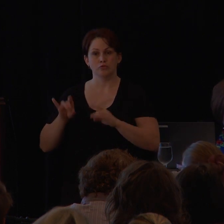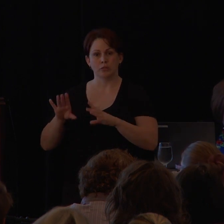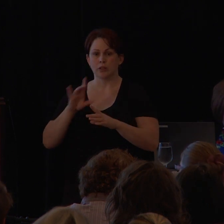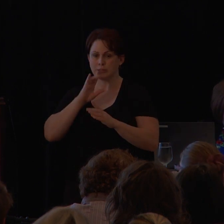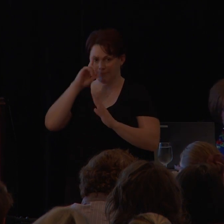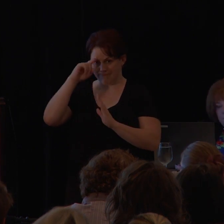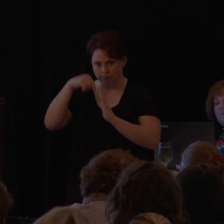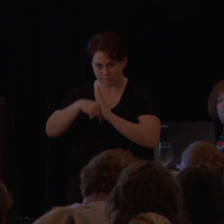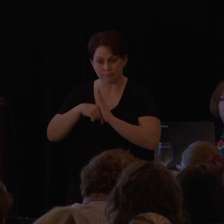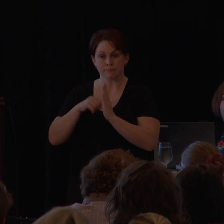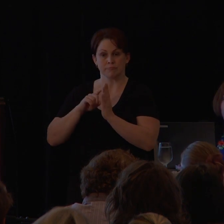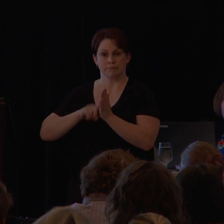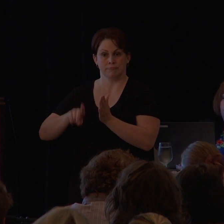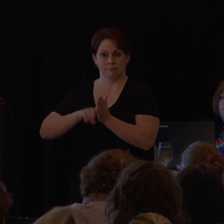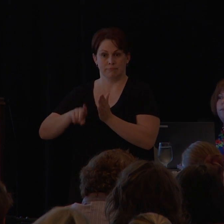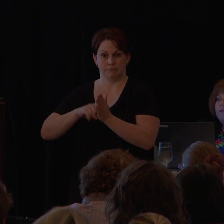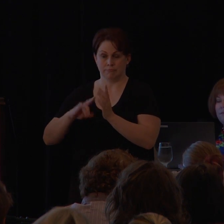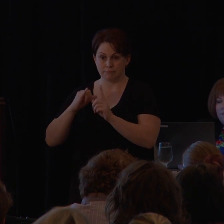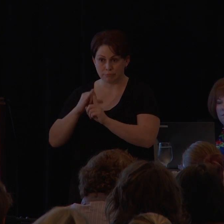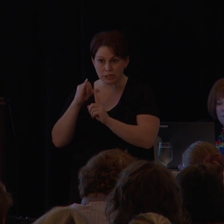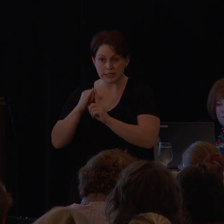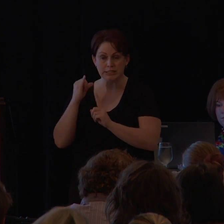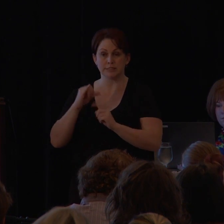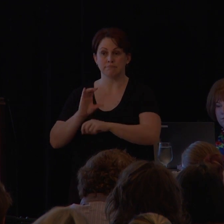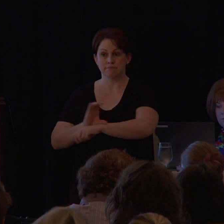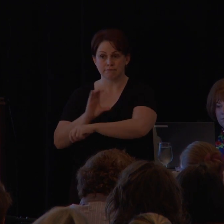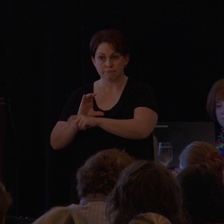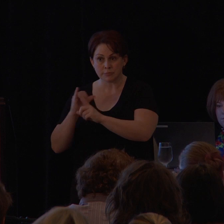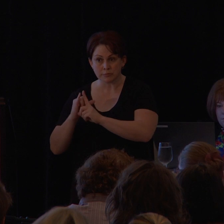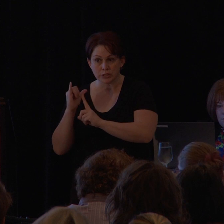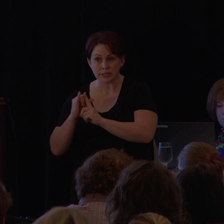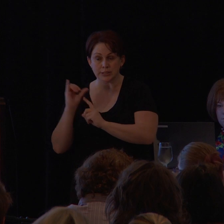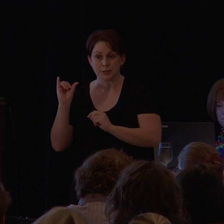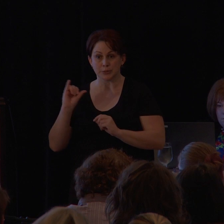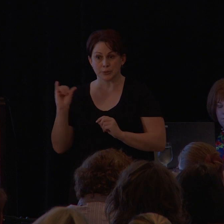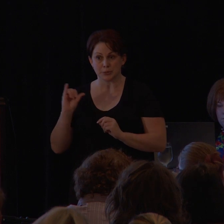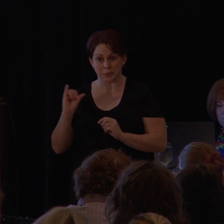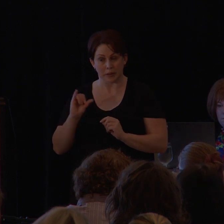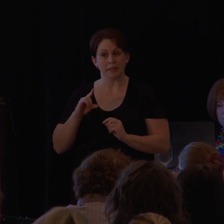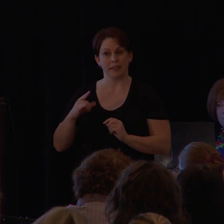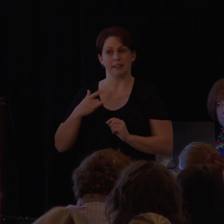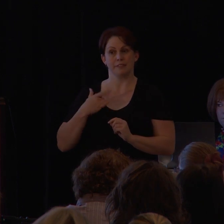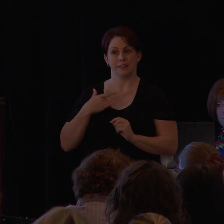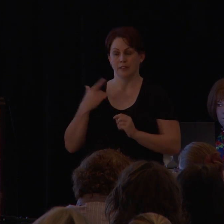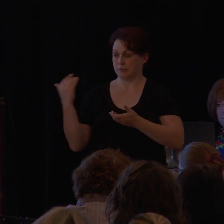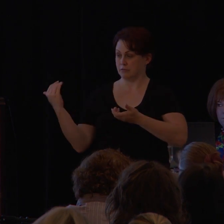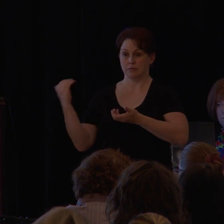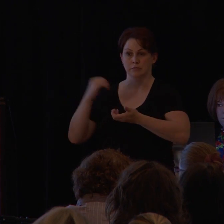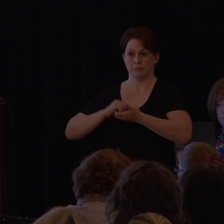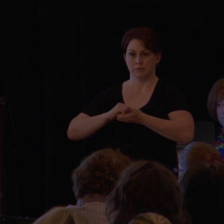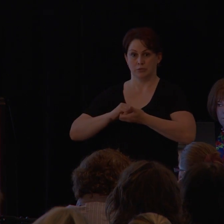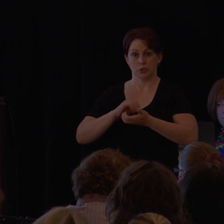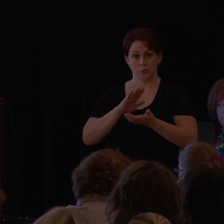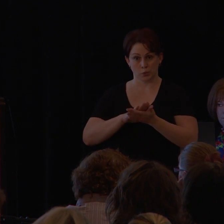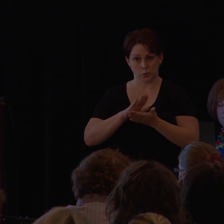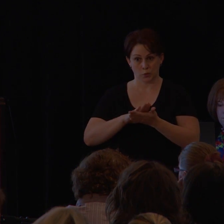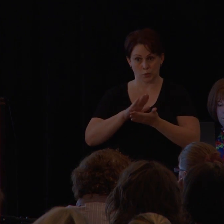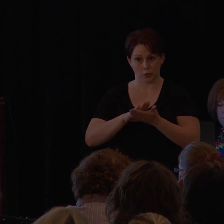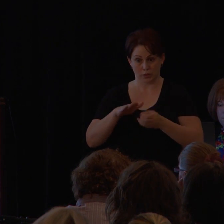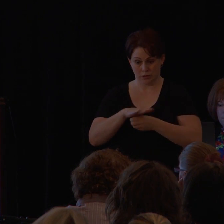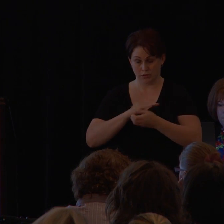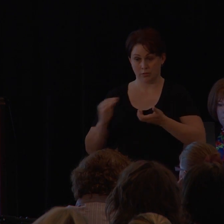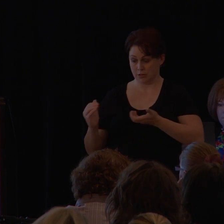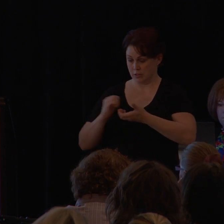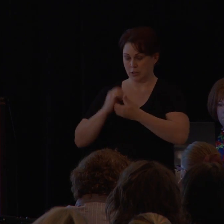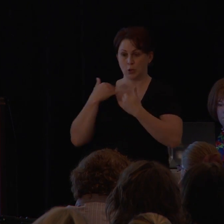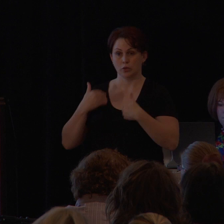cyberbullying, and one of their major responses is to have those issues handled through a partnership between schools and Human